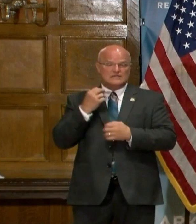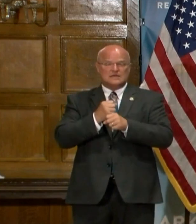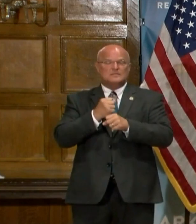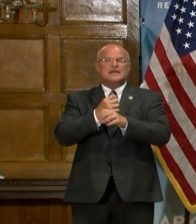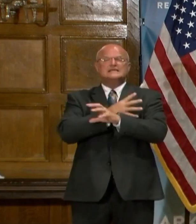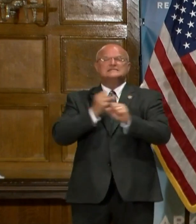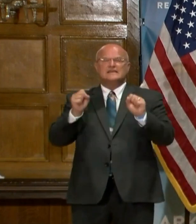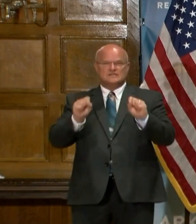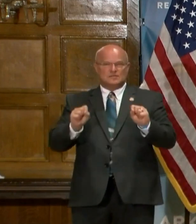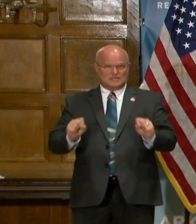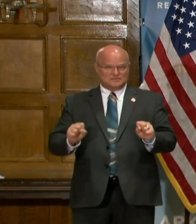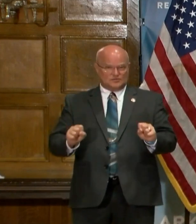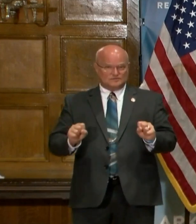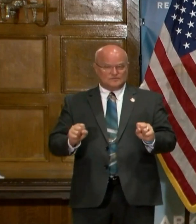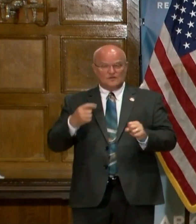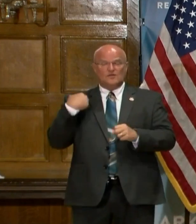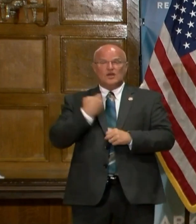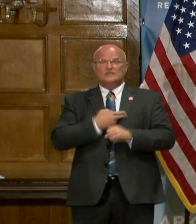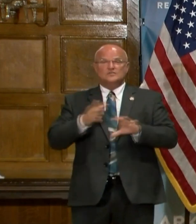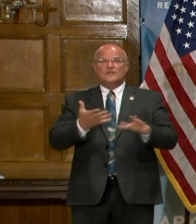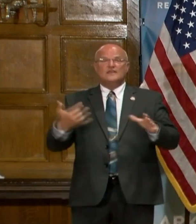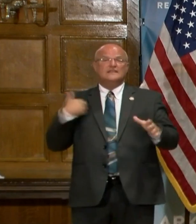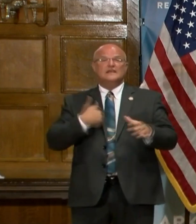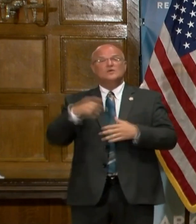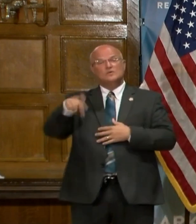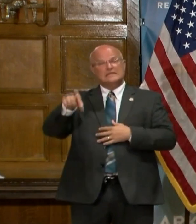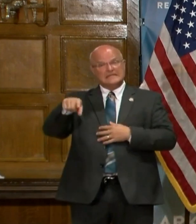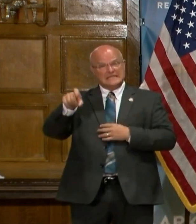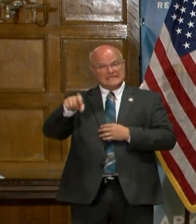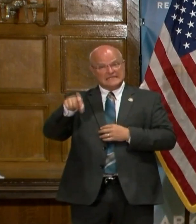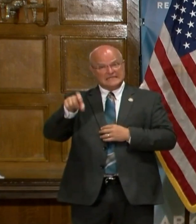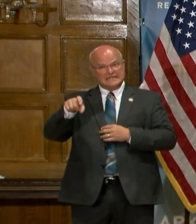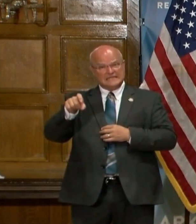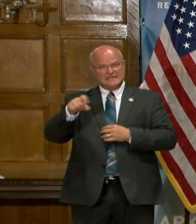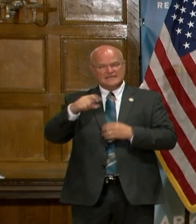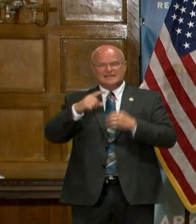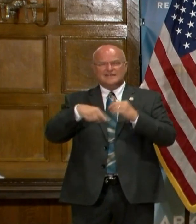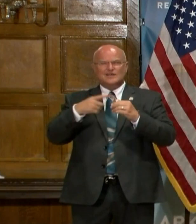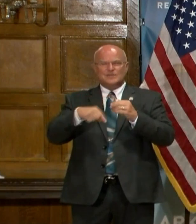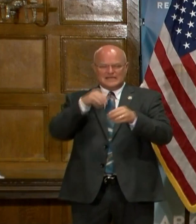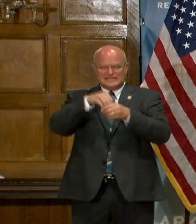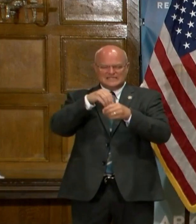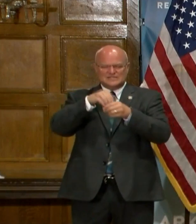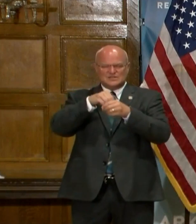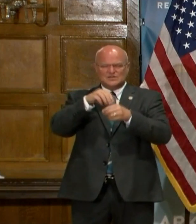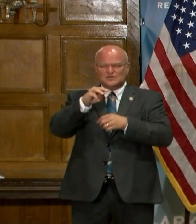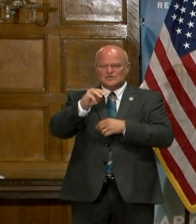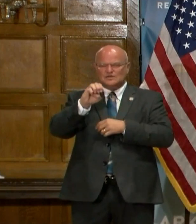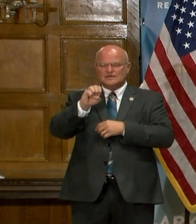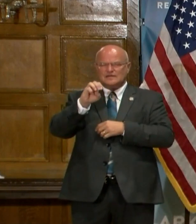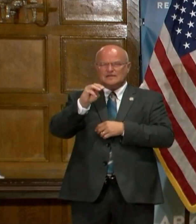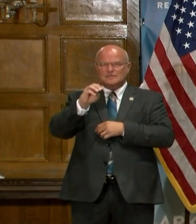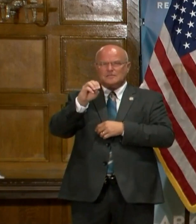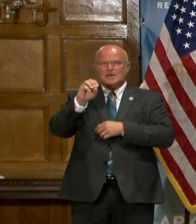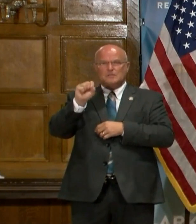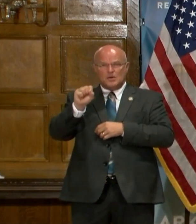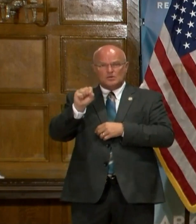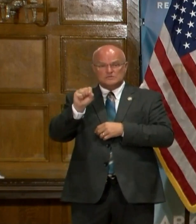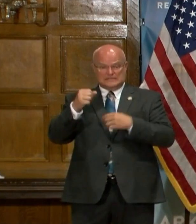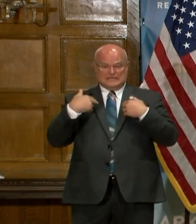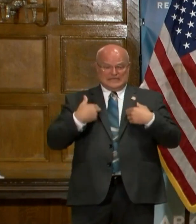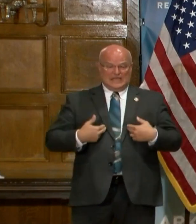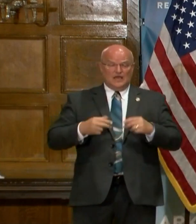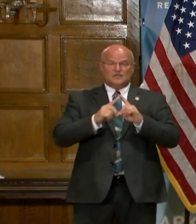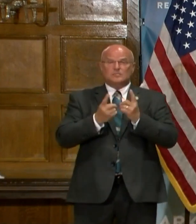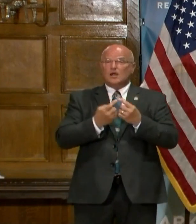make it as safe as possible for us to do the things that we need to do. With regard to internal memos, in the health